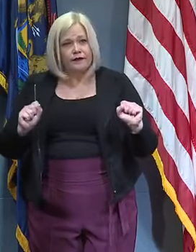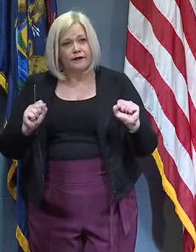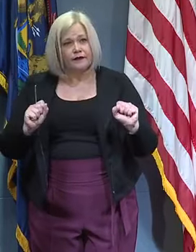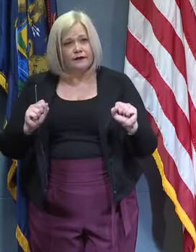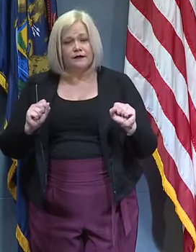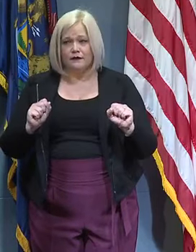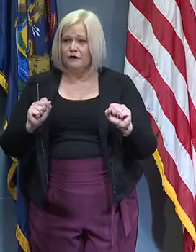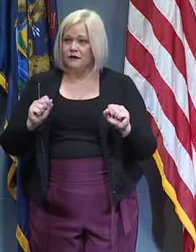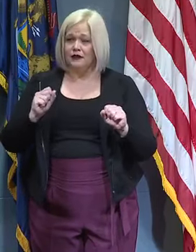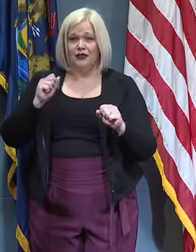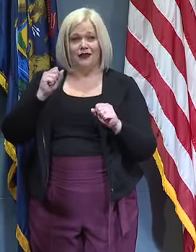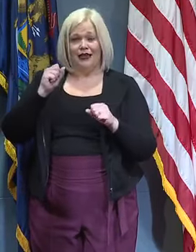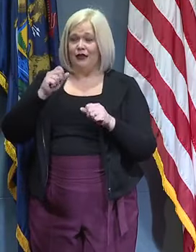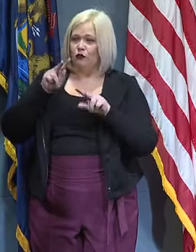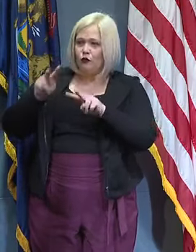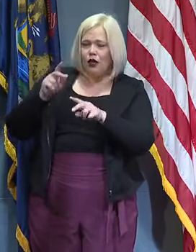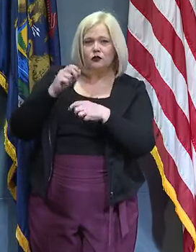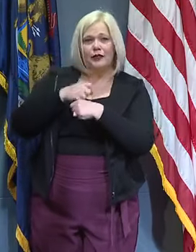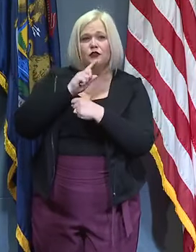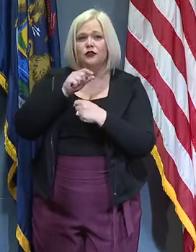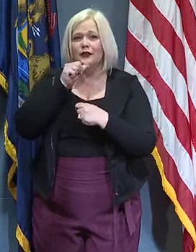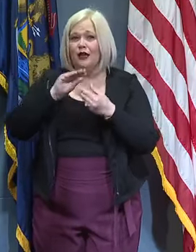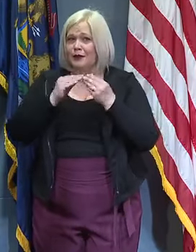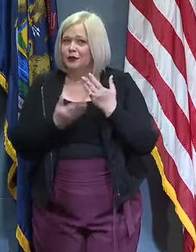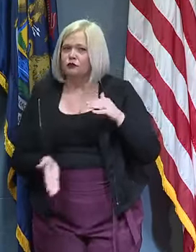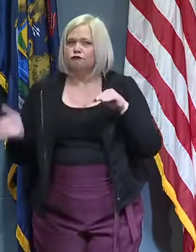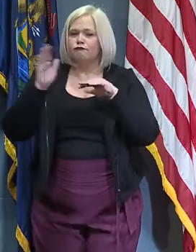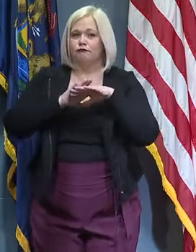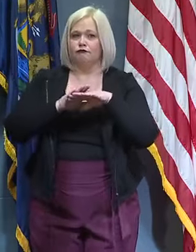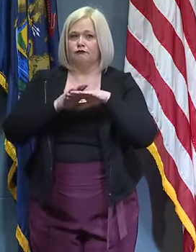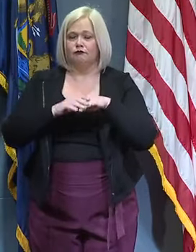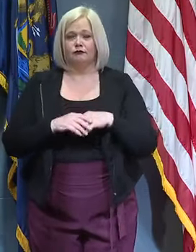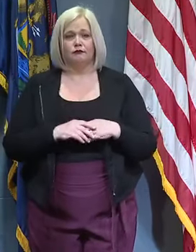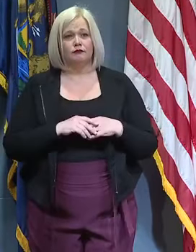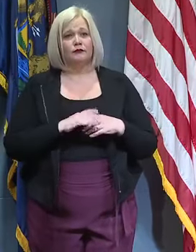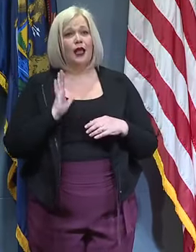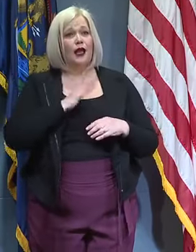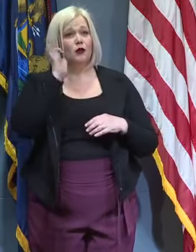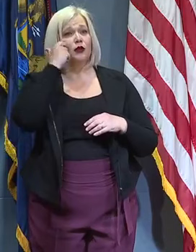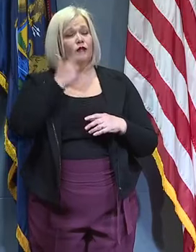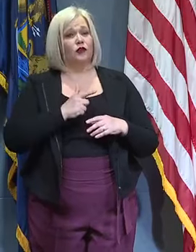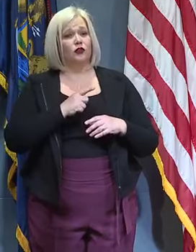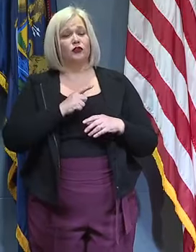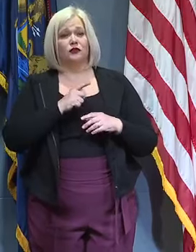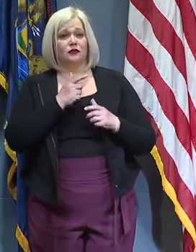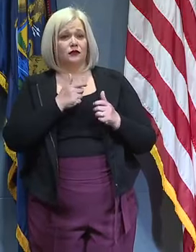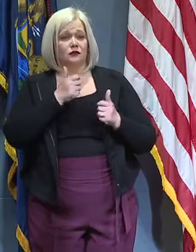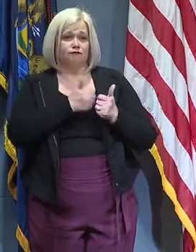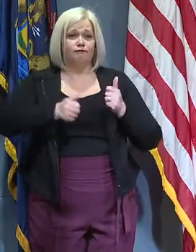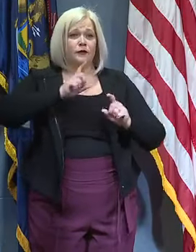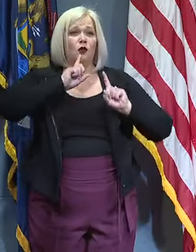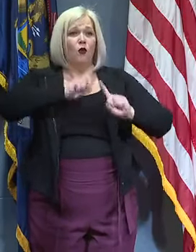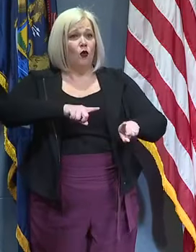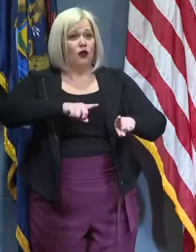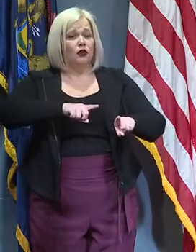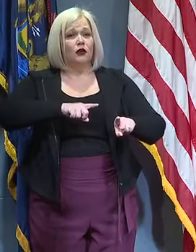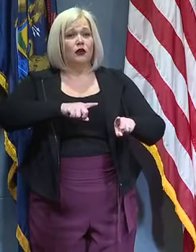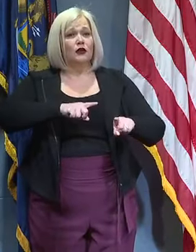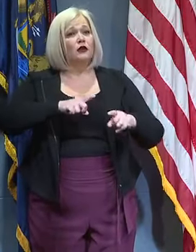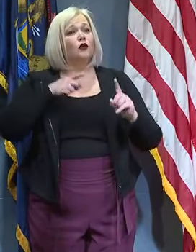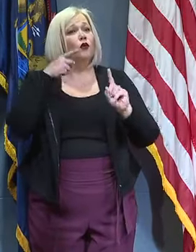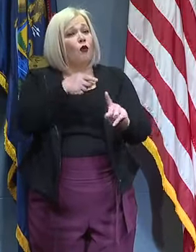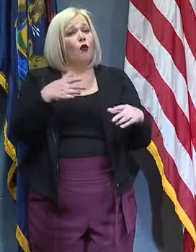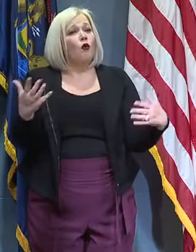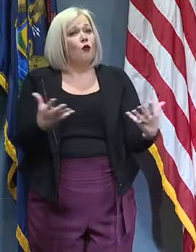any potential surge in cases. The governor's executive order on elective procedures was meant to protect hospital